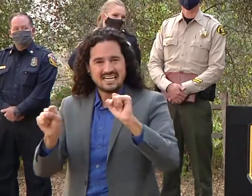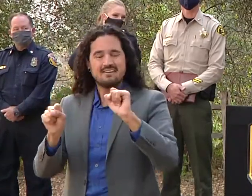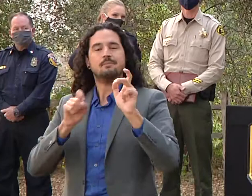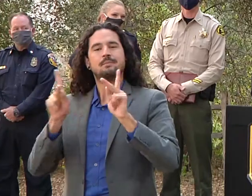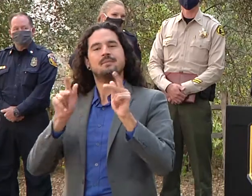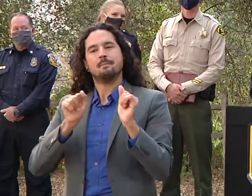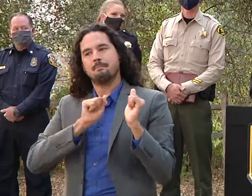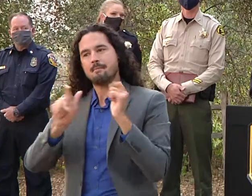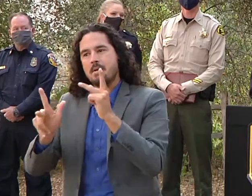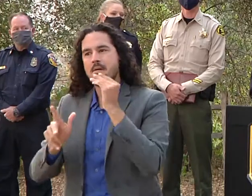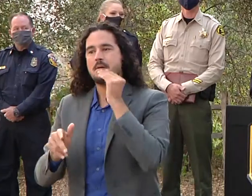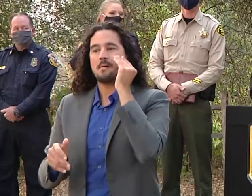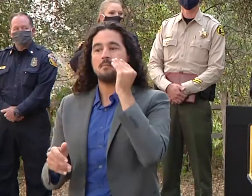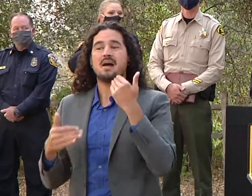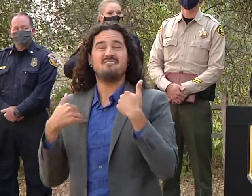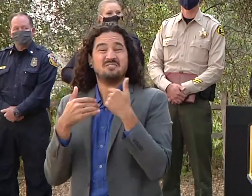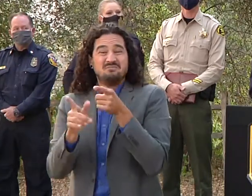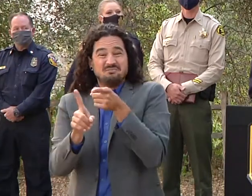we can help you find the right contact.